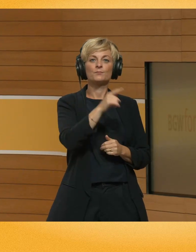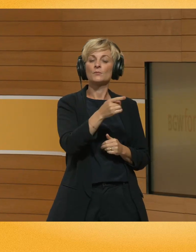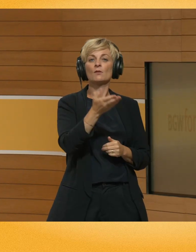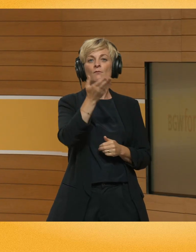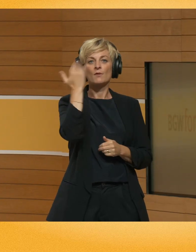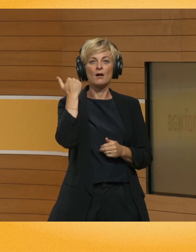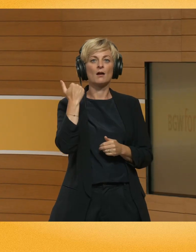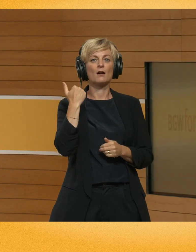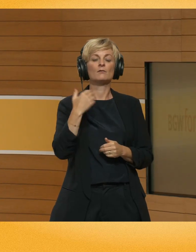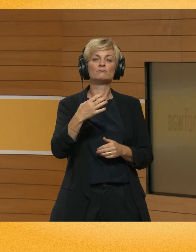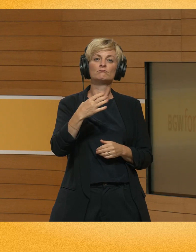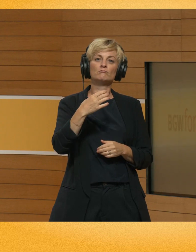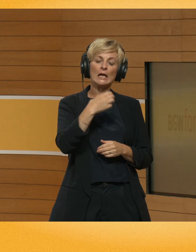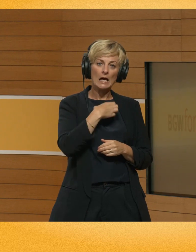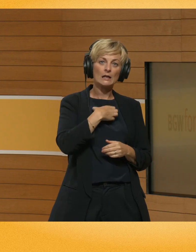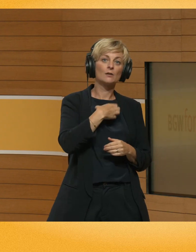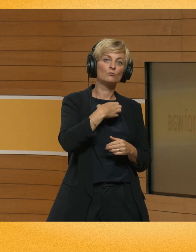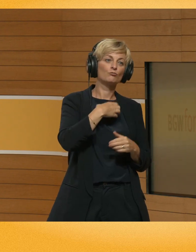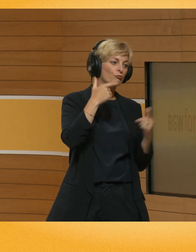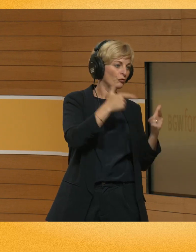transurethraler Dauerkatheter.